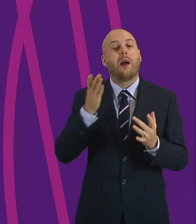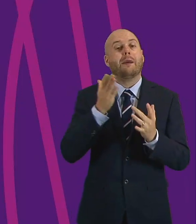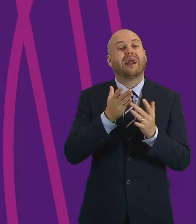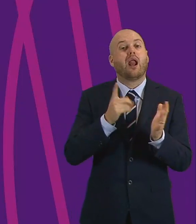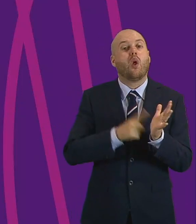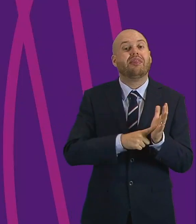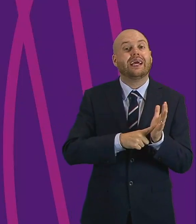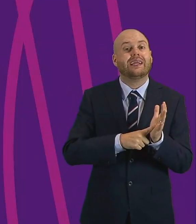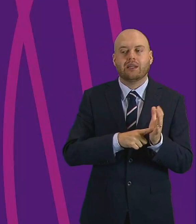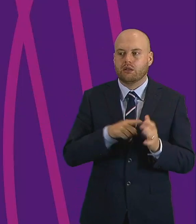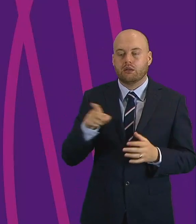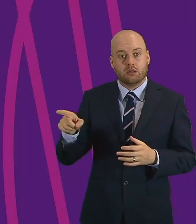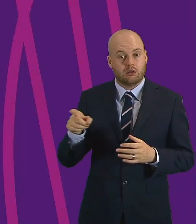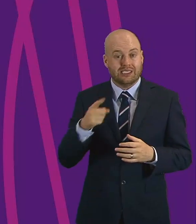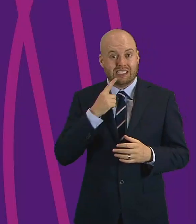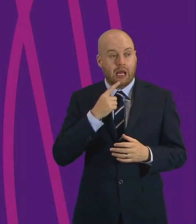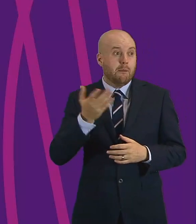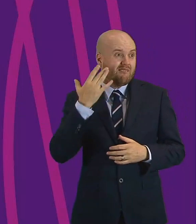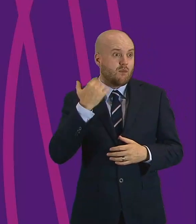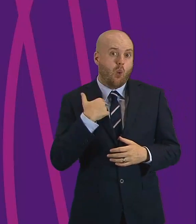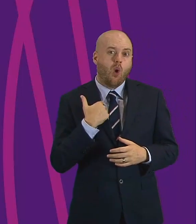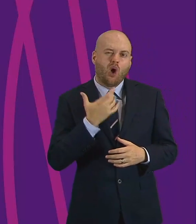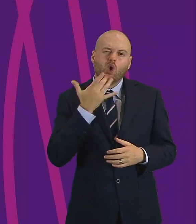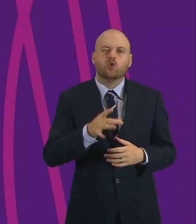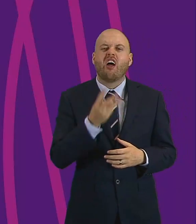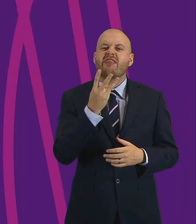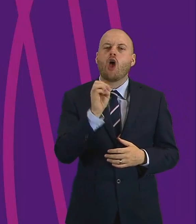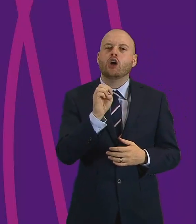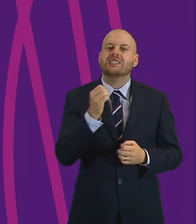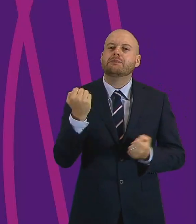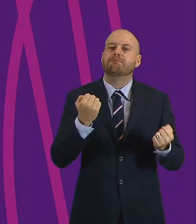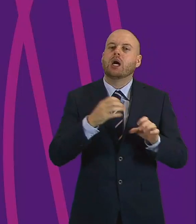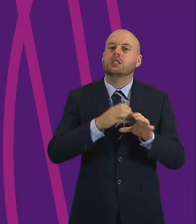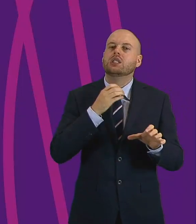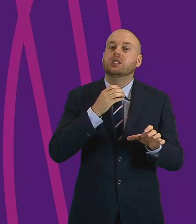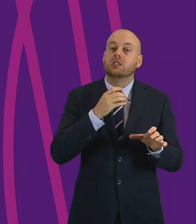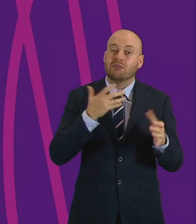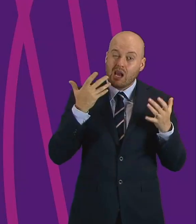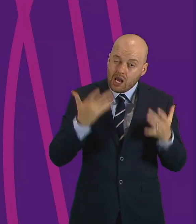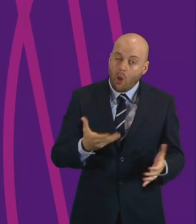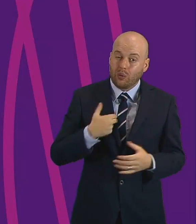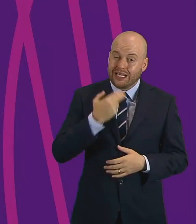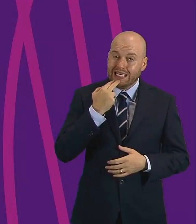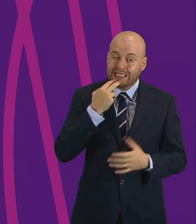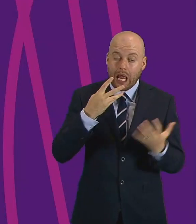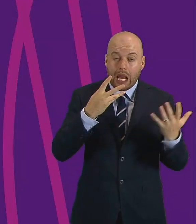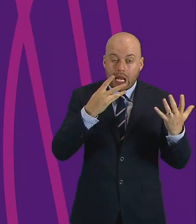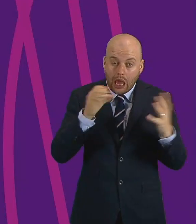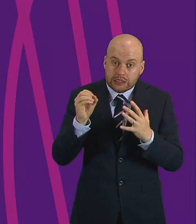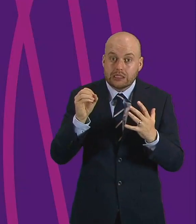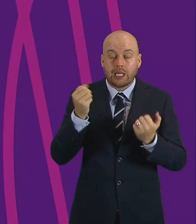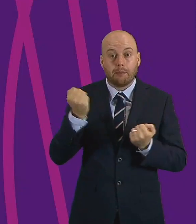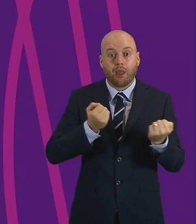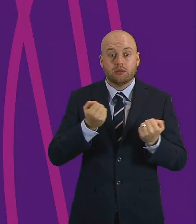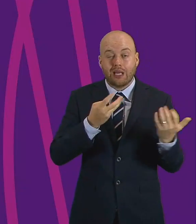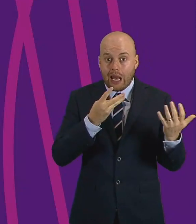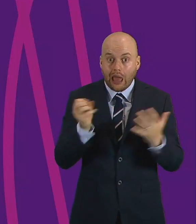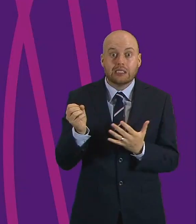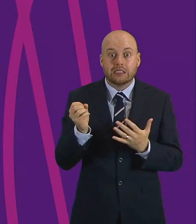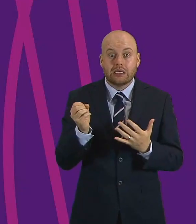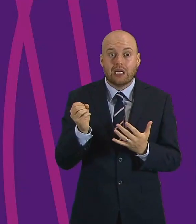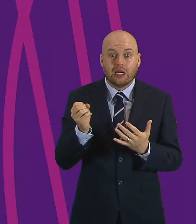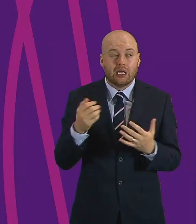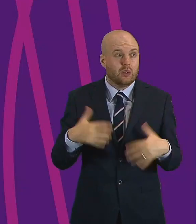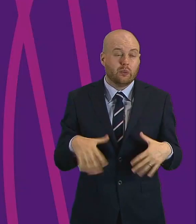buses, they might need 90 buses. There's a real reality check about getting the plans in place. And from today's topical